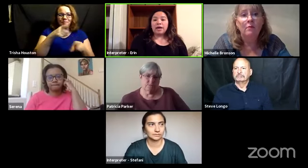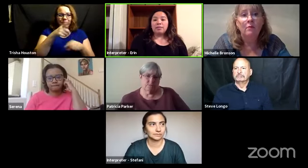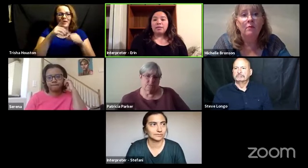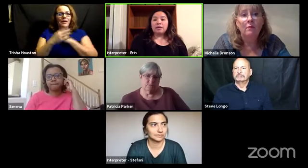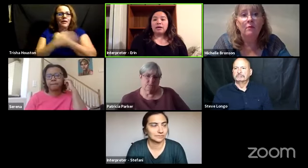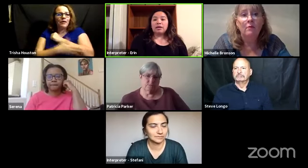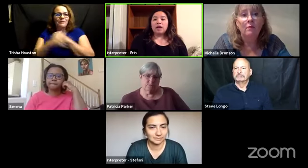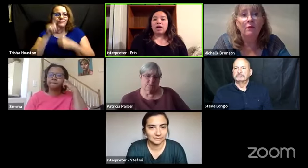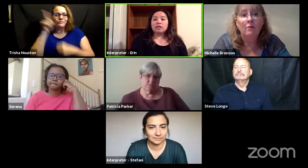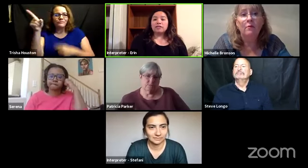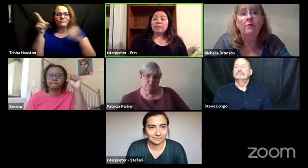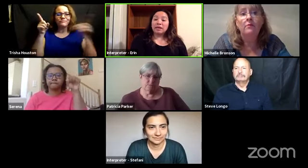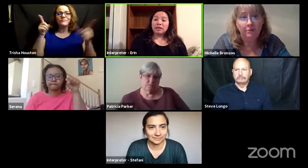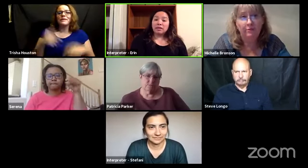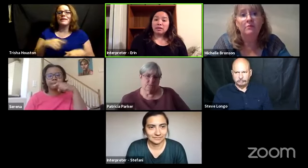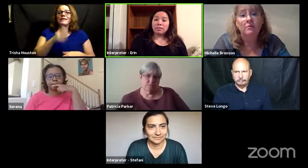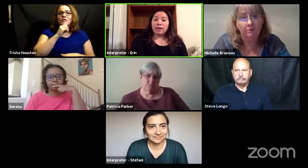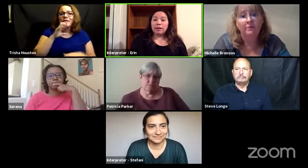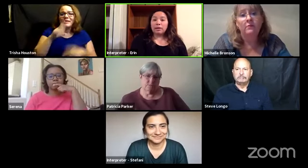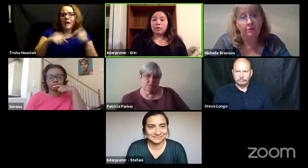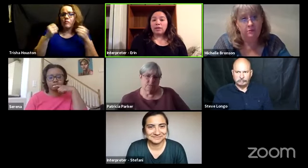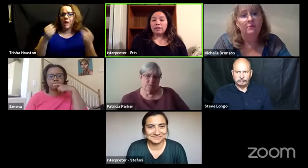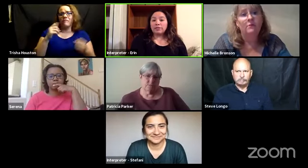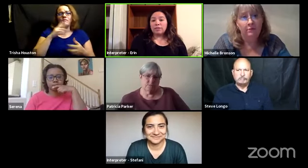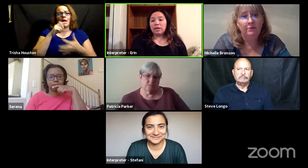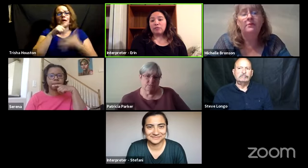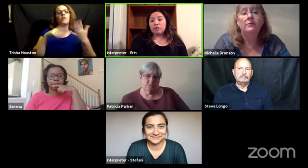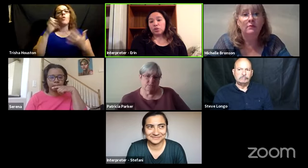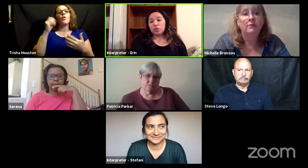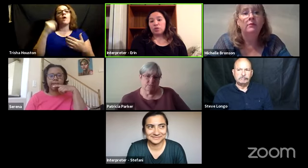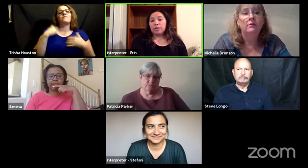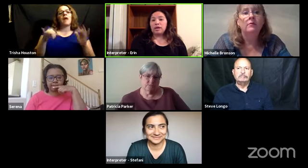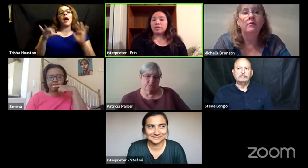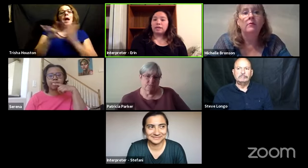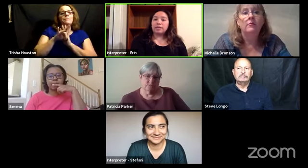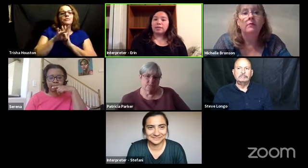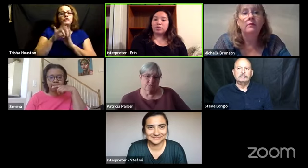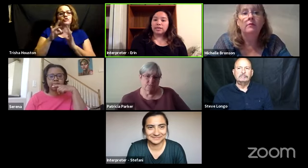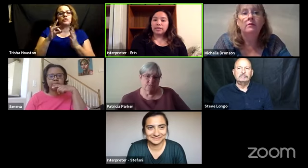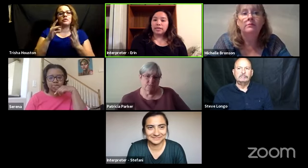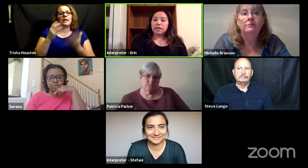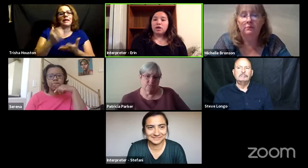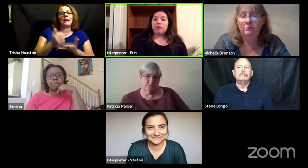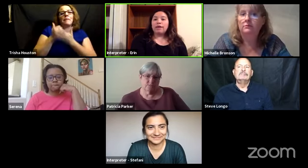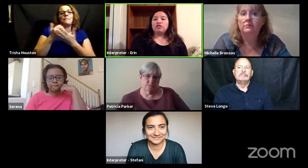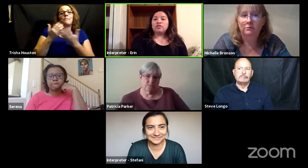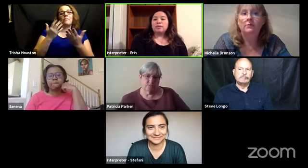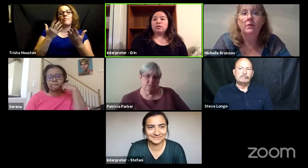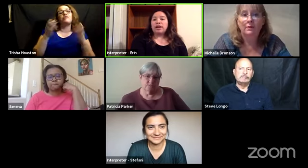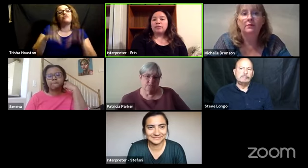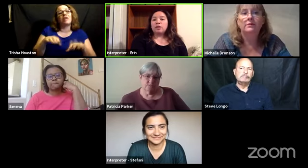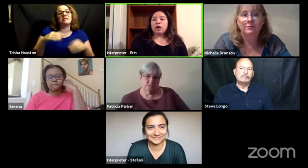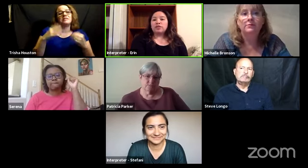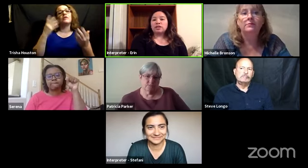I'm ill, but well enough to be virtual, but not to come in person, right? It'll just be a more viable option